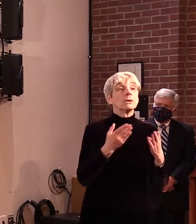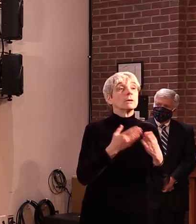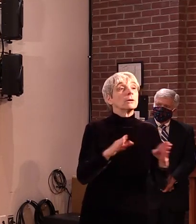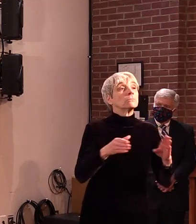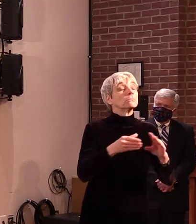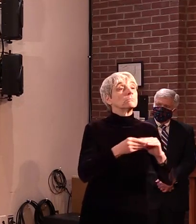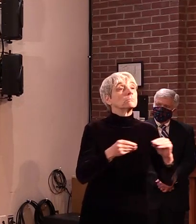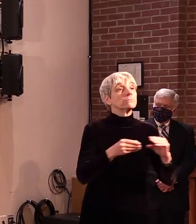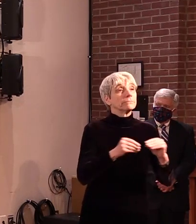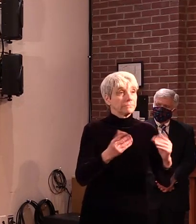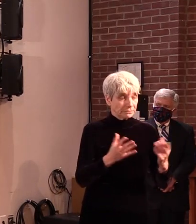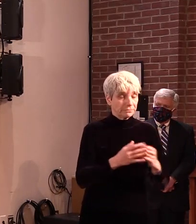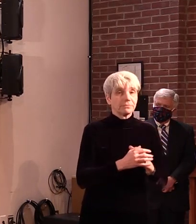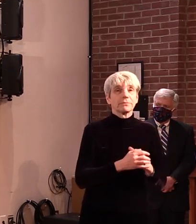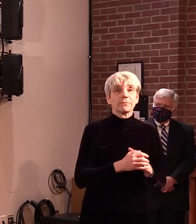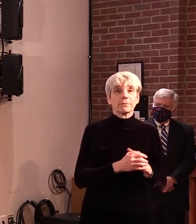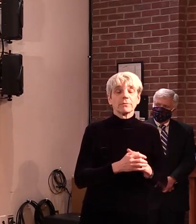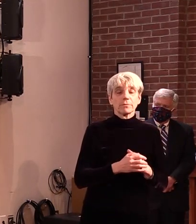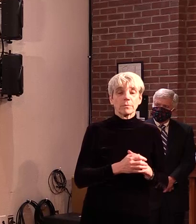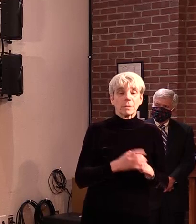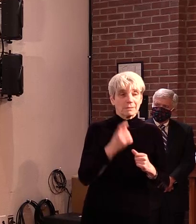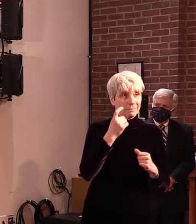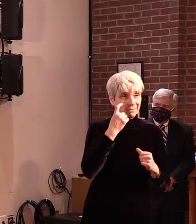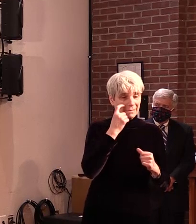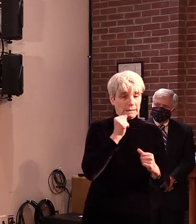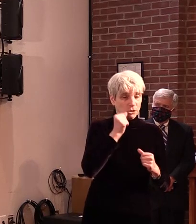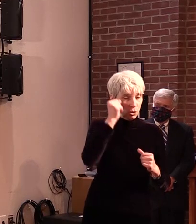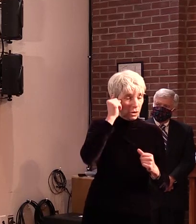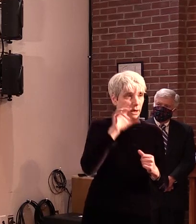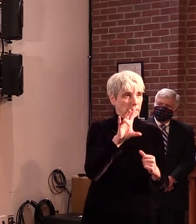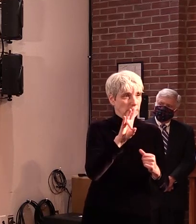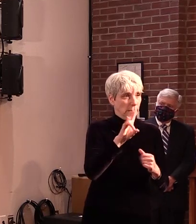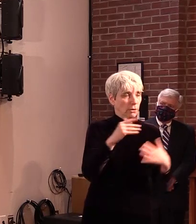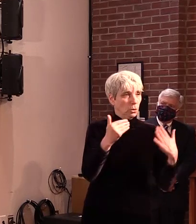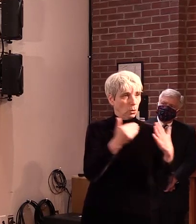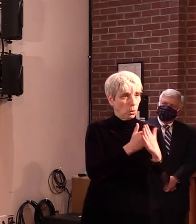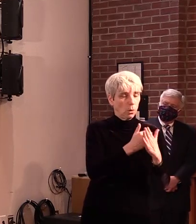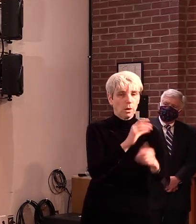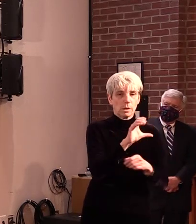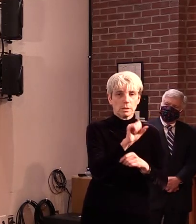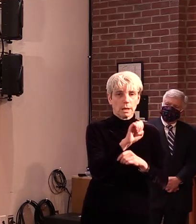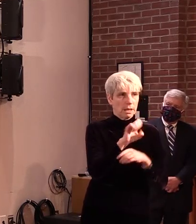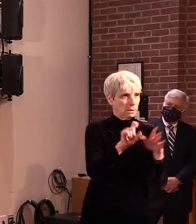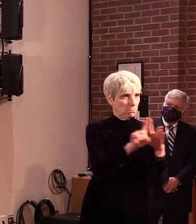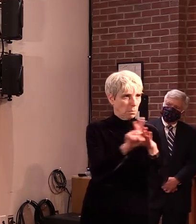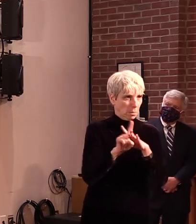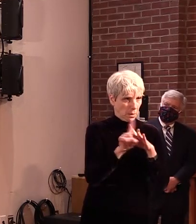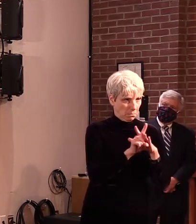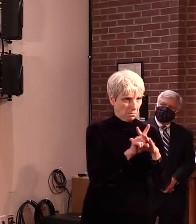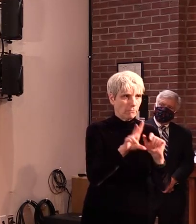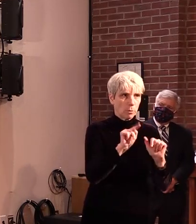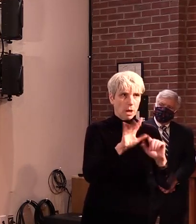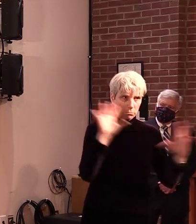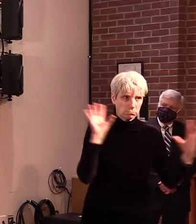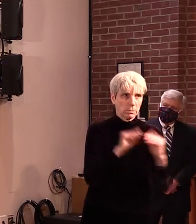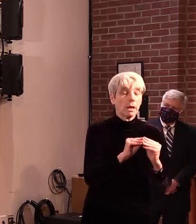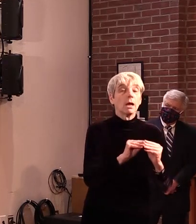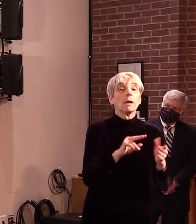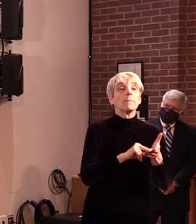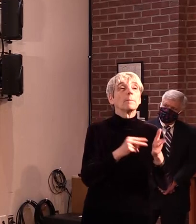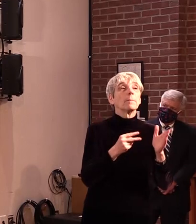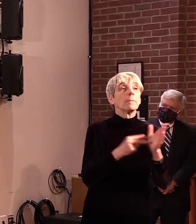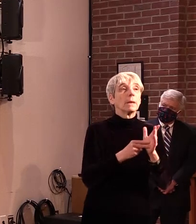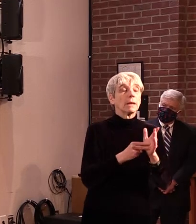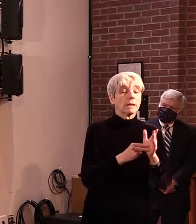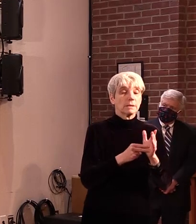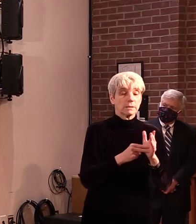were 7 new cases reported yesterday total in the state. That brings us just over the